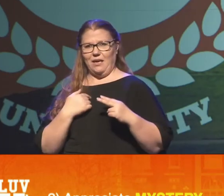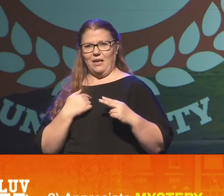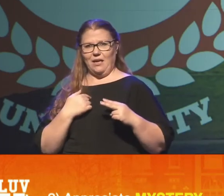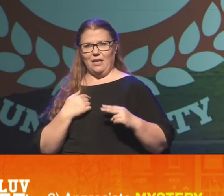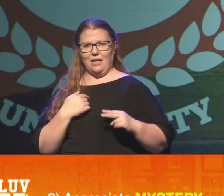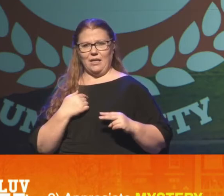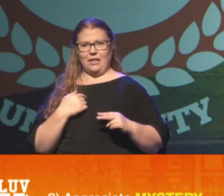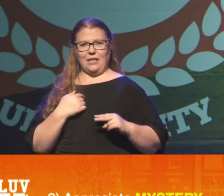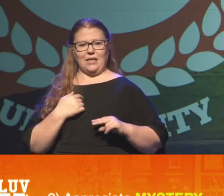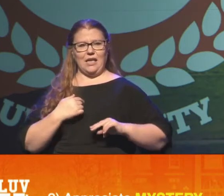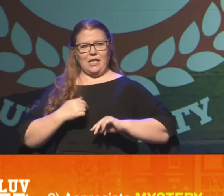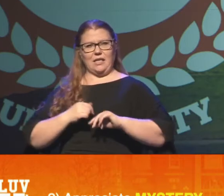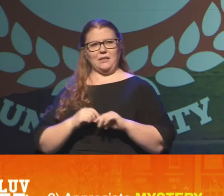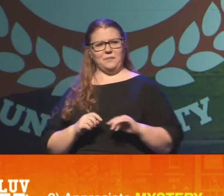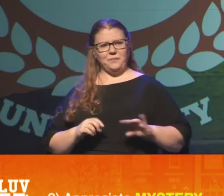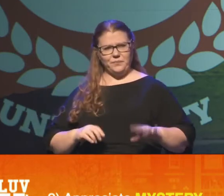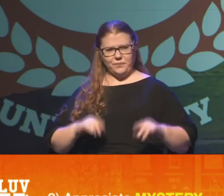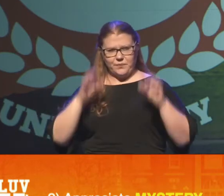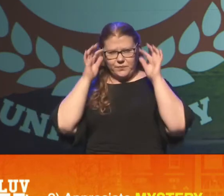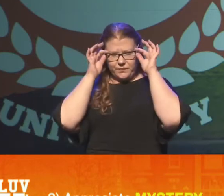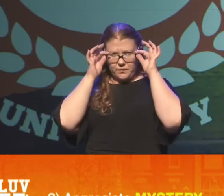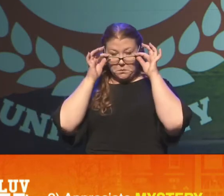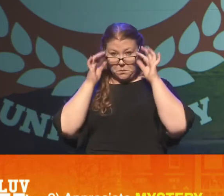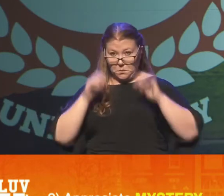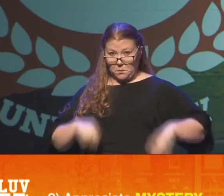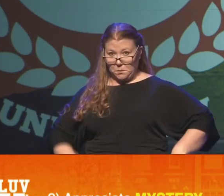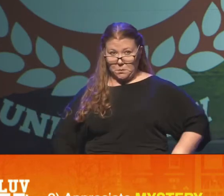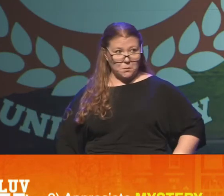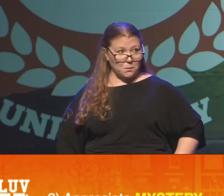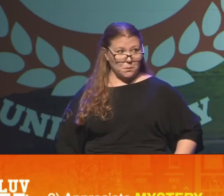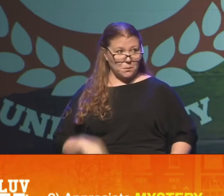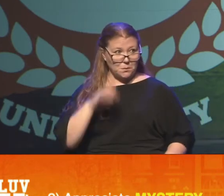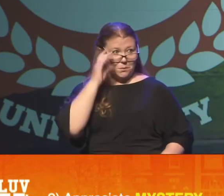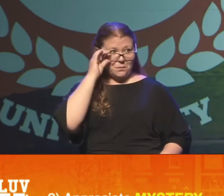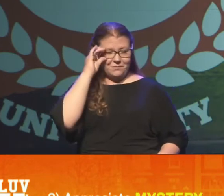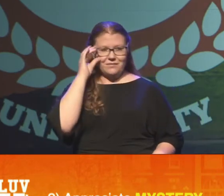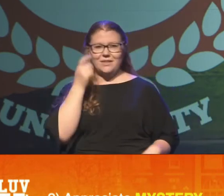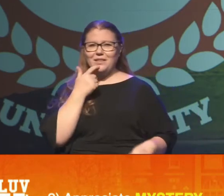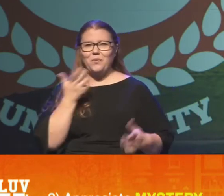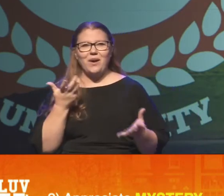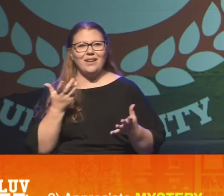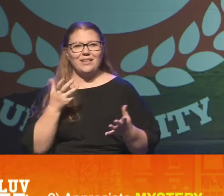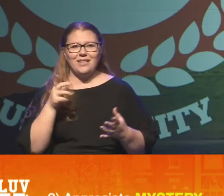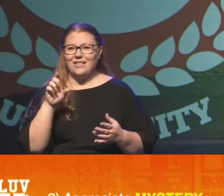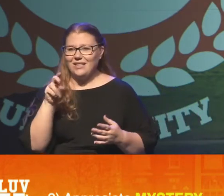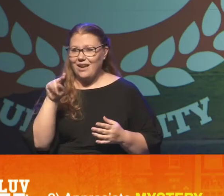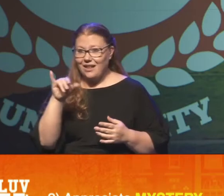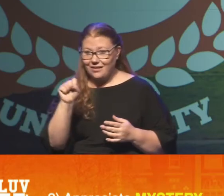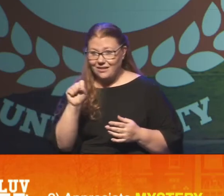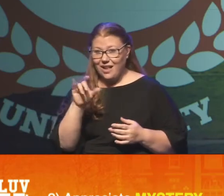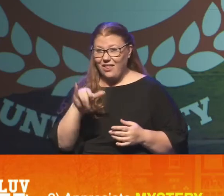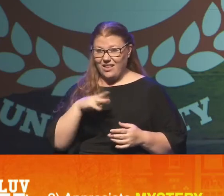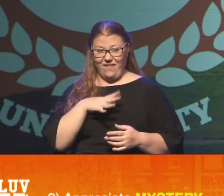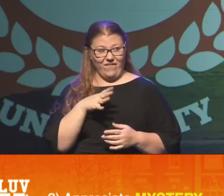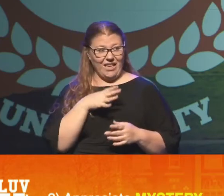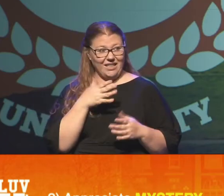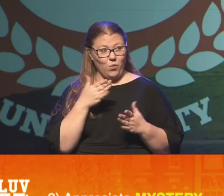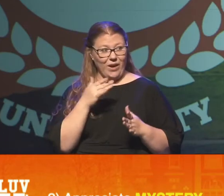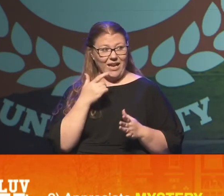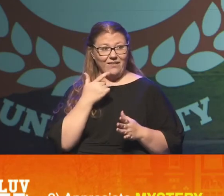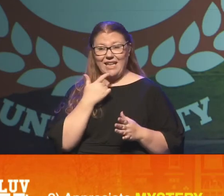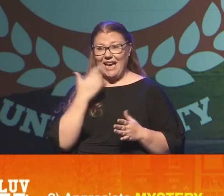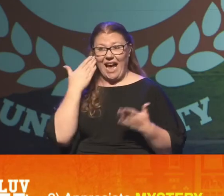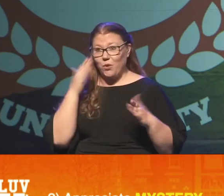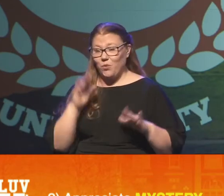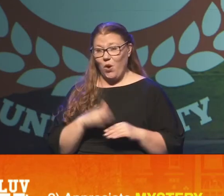from his desk a little bit, and he looked over the top of his reading glasses. And he said, Dennis, and that's a fancy way of saying, I don't